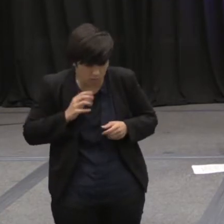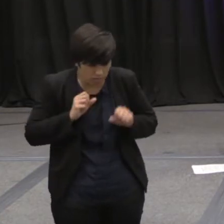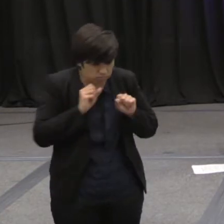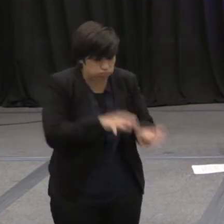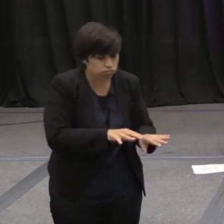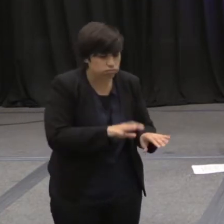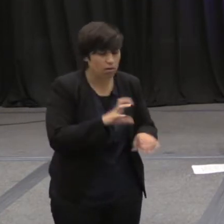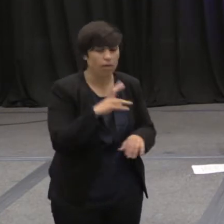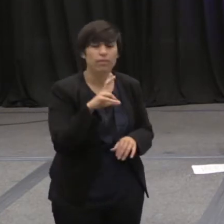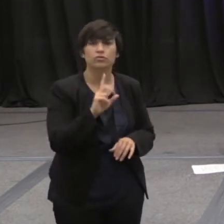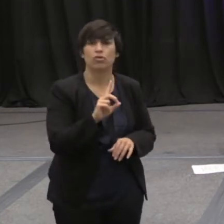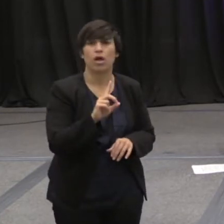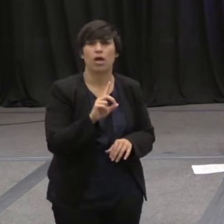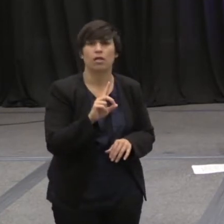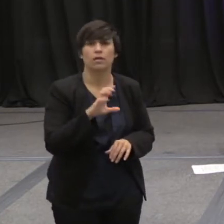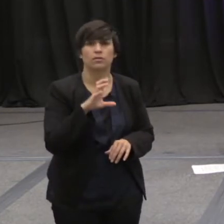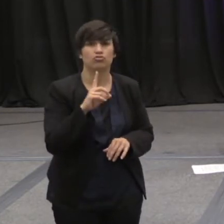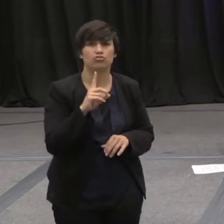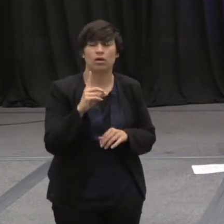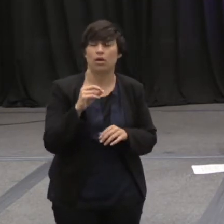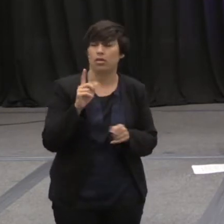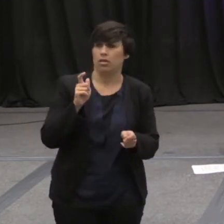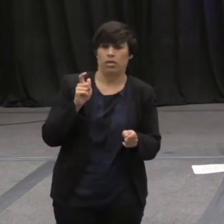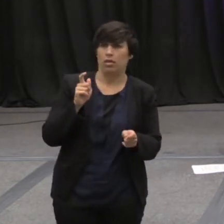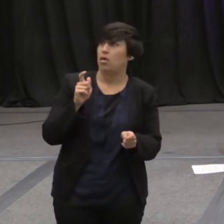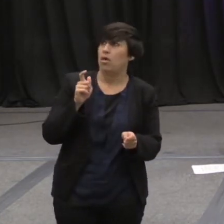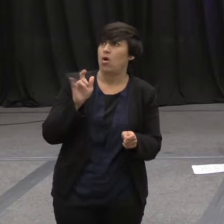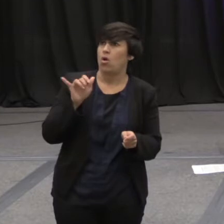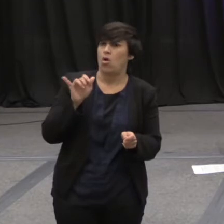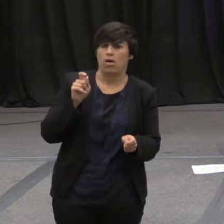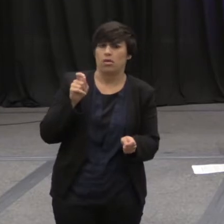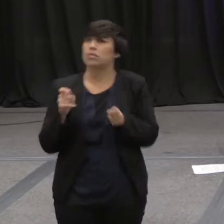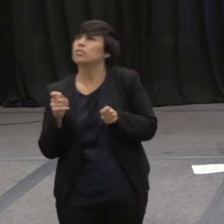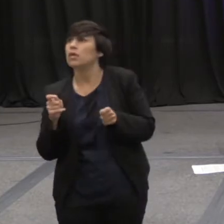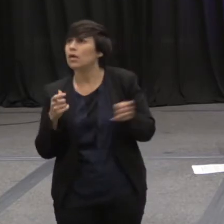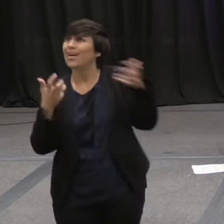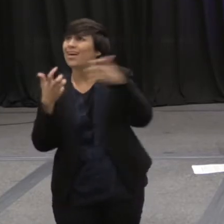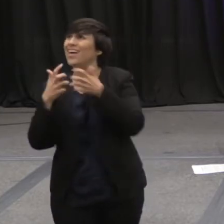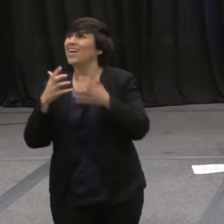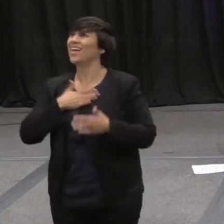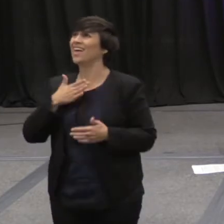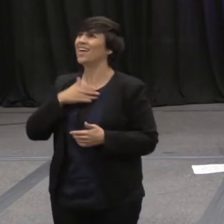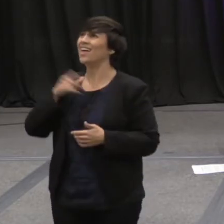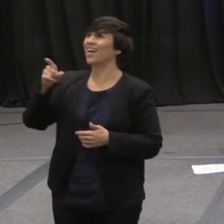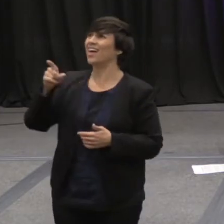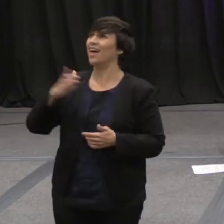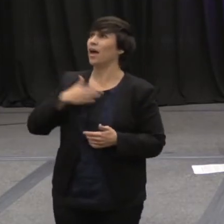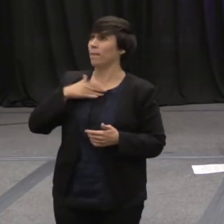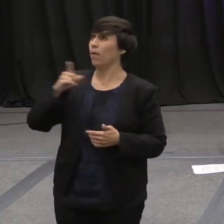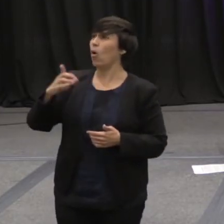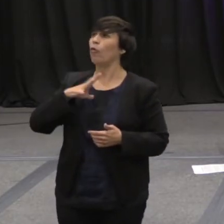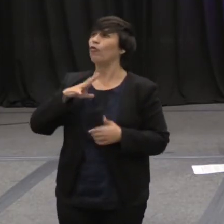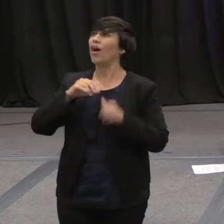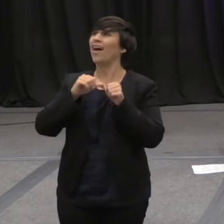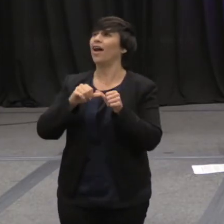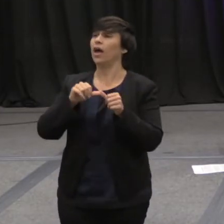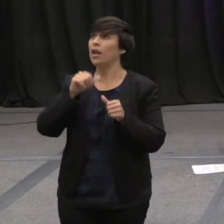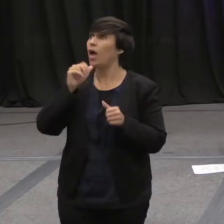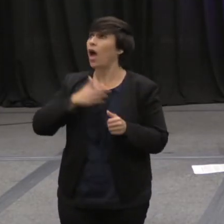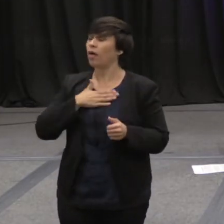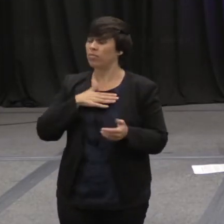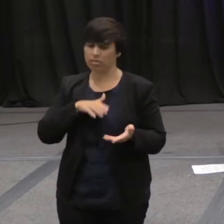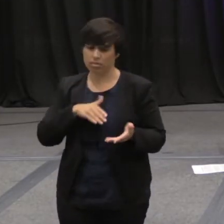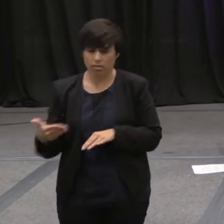the child has to modify its behavior, because if it does not please the adult, it will die. So the child learns to, I'm going to squish myself because if